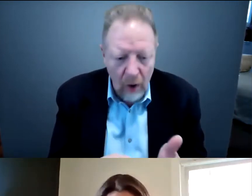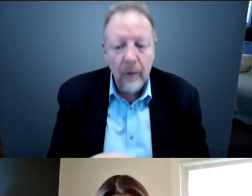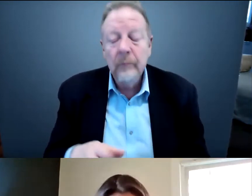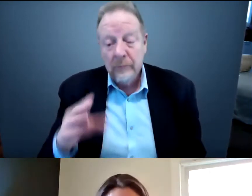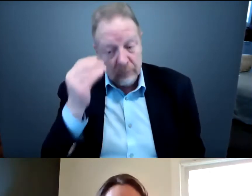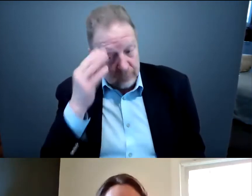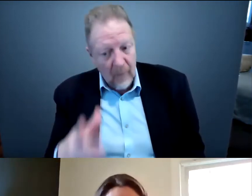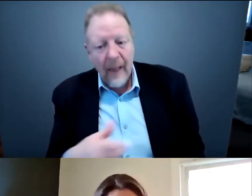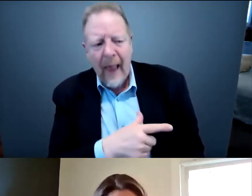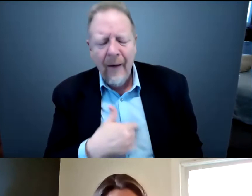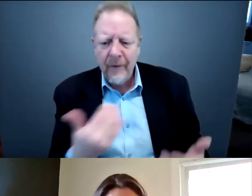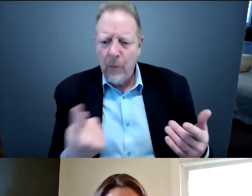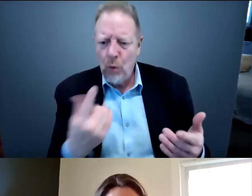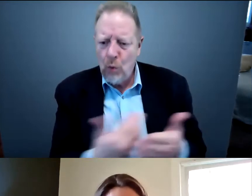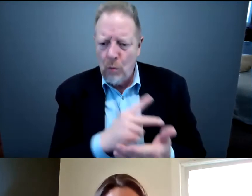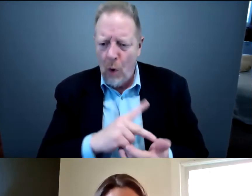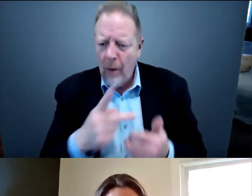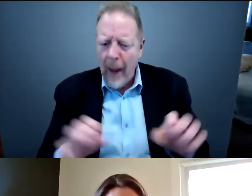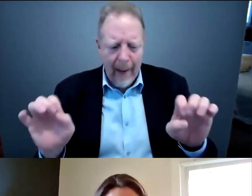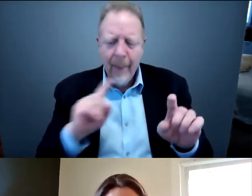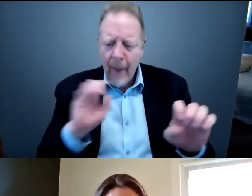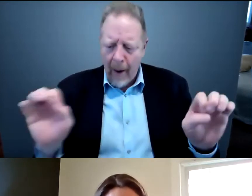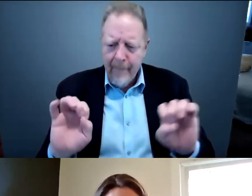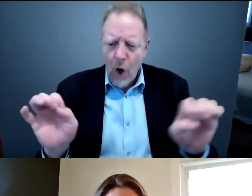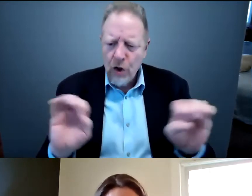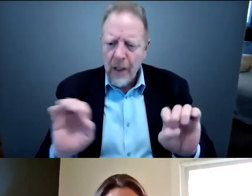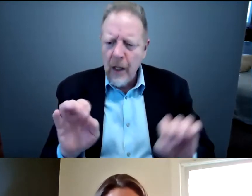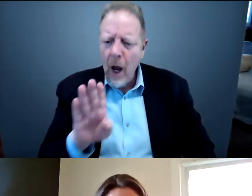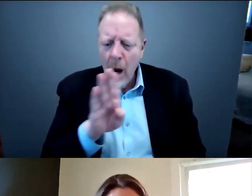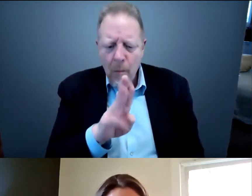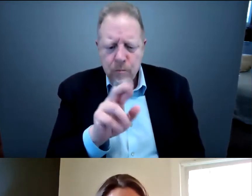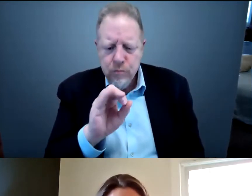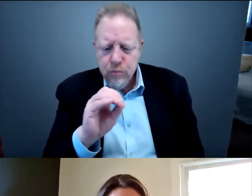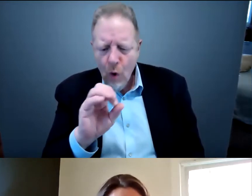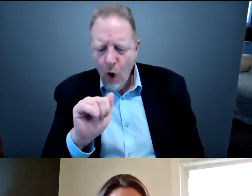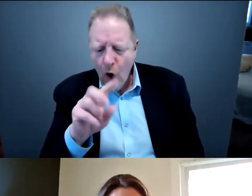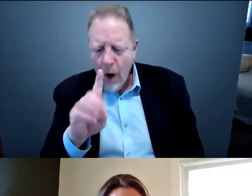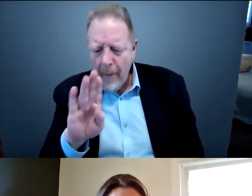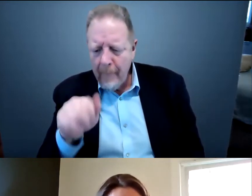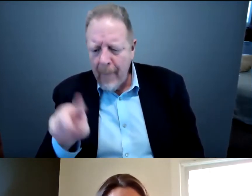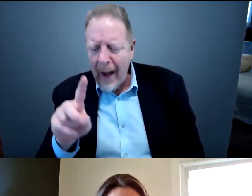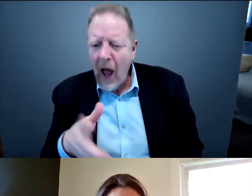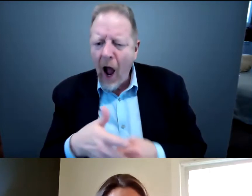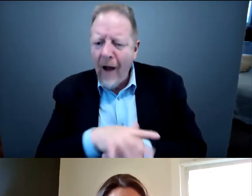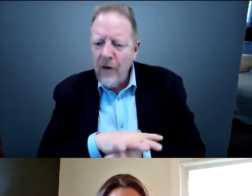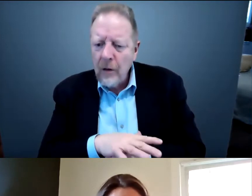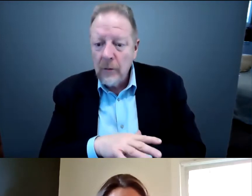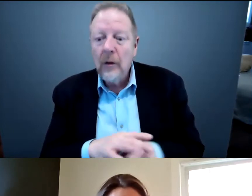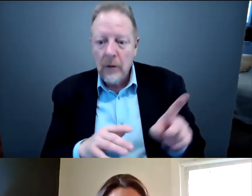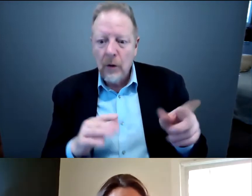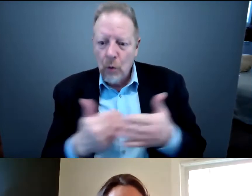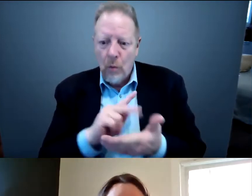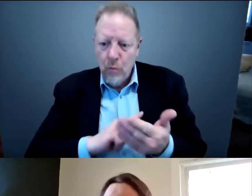that's emergency, which you might know of, the emergency broadband coverage, that there's going to be money coming out to